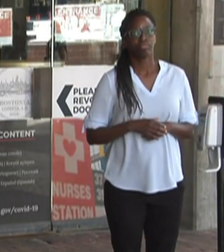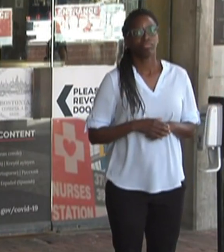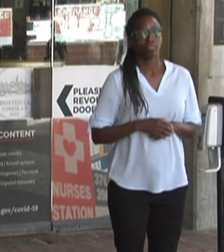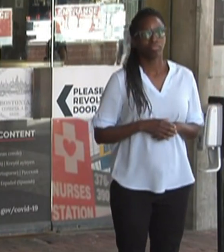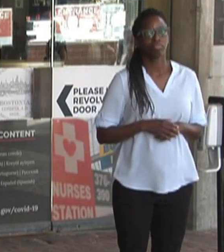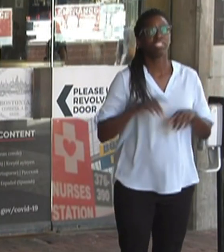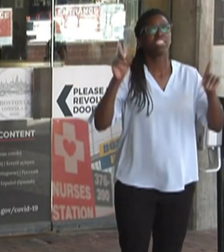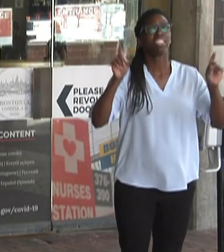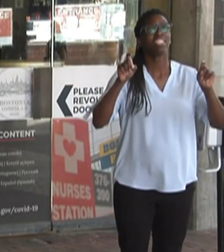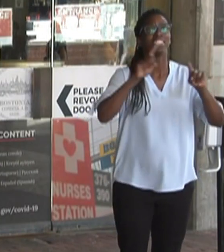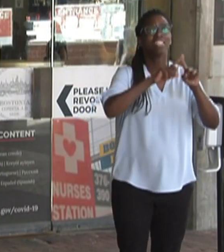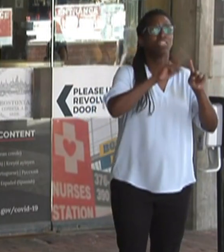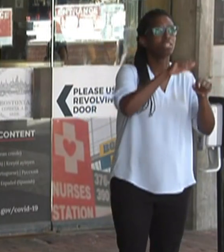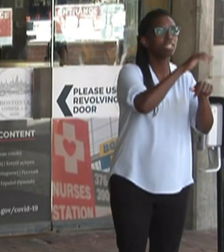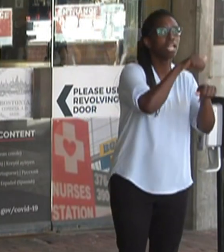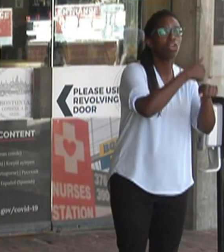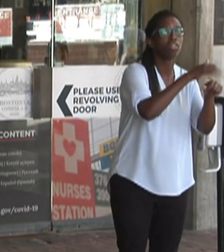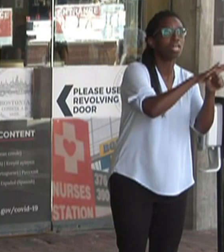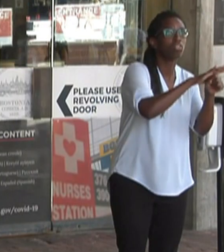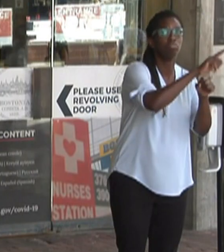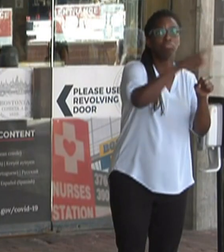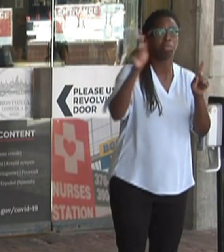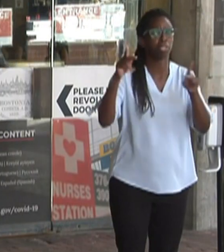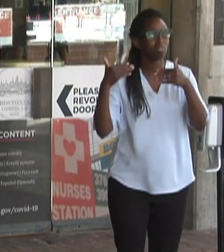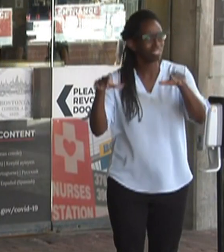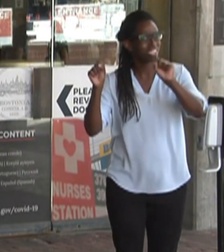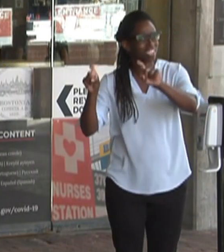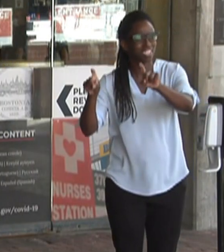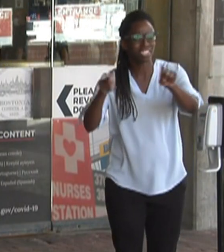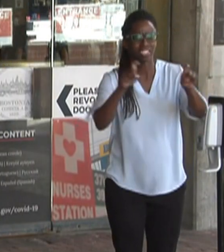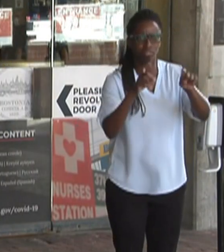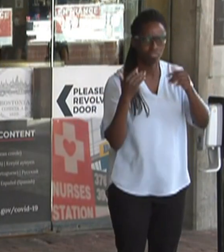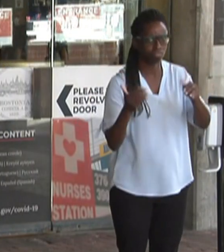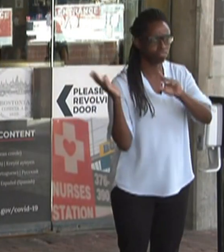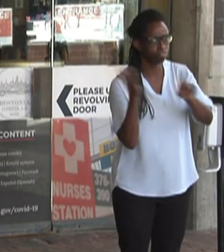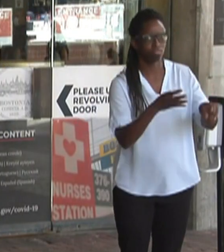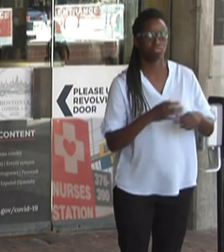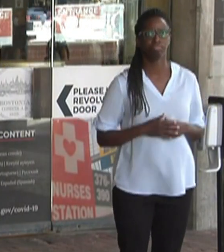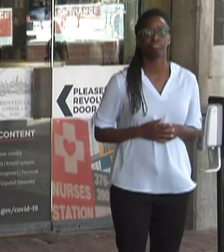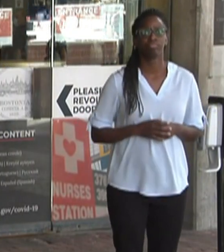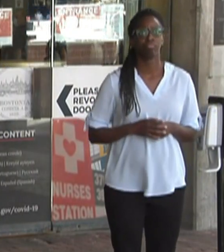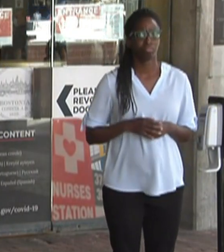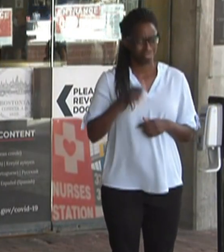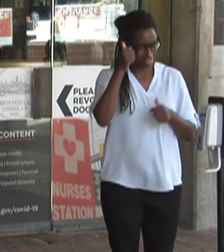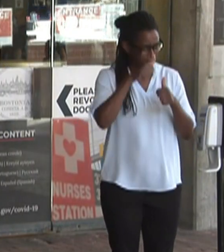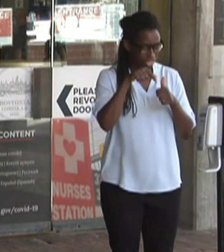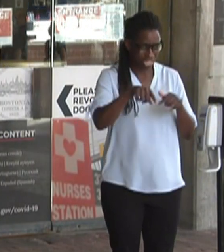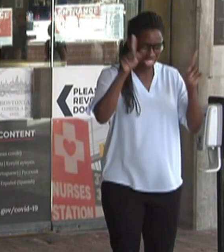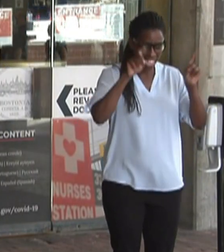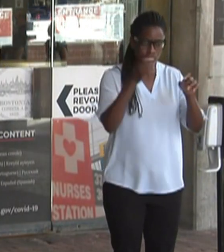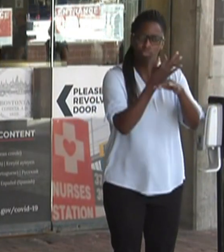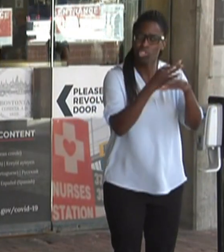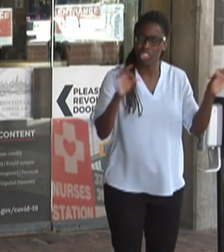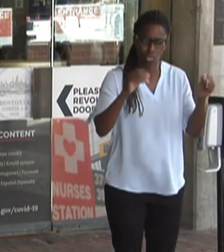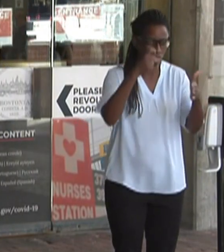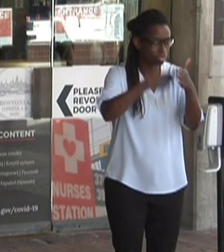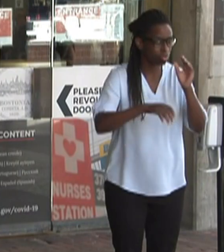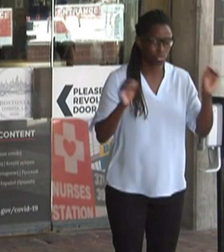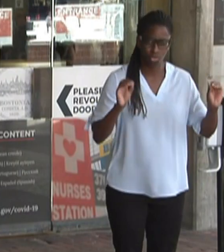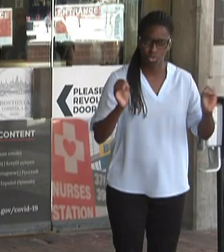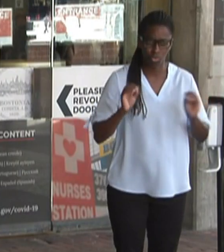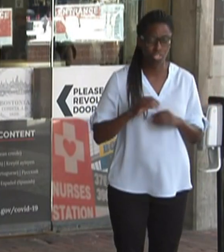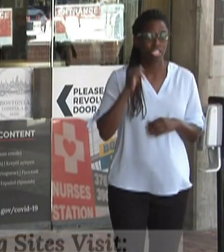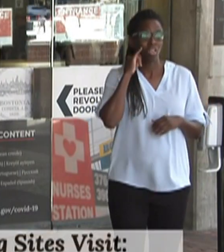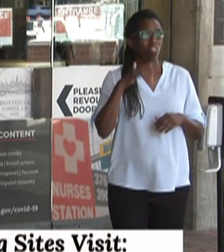greatest needs. Many of the sites, testing is available to you at no cost. Our free mobile site is at Jubilee